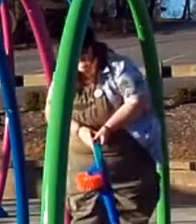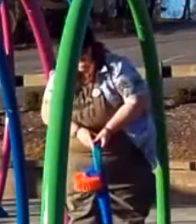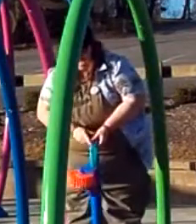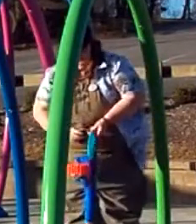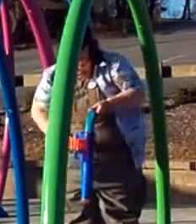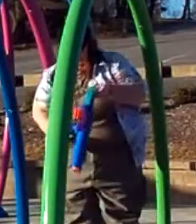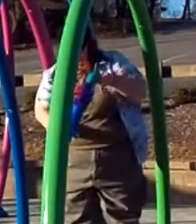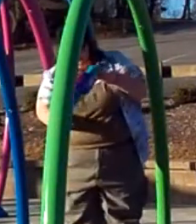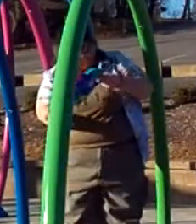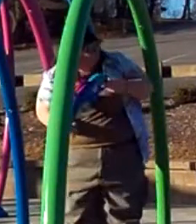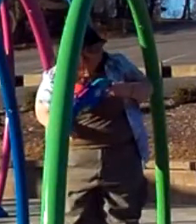we can.